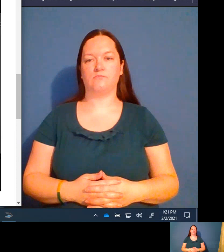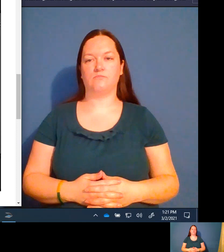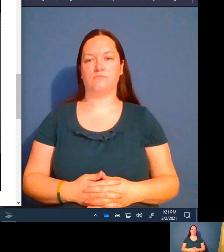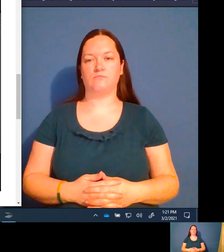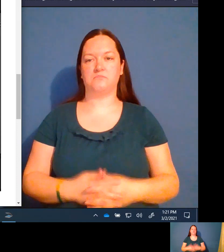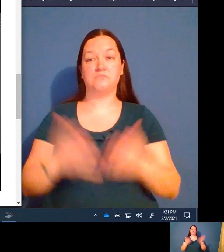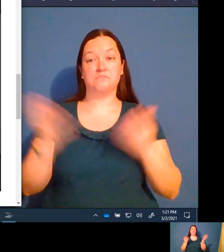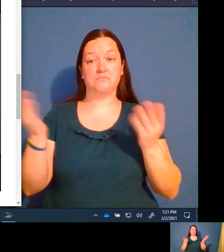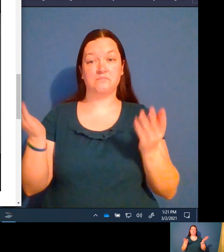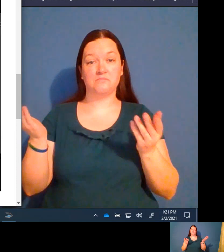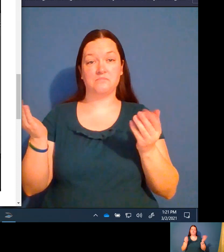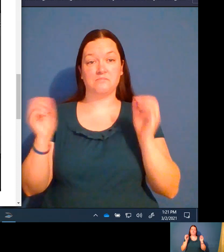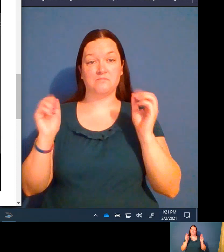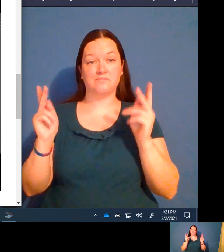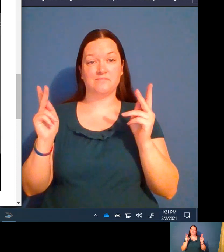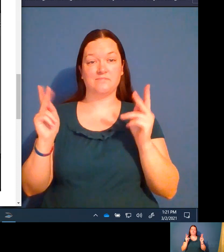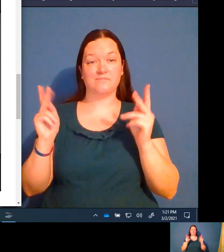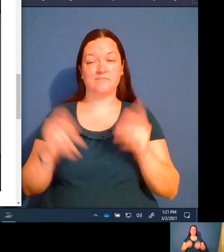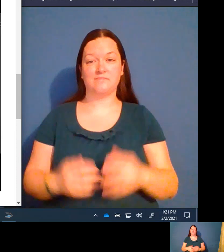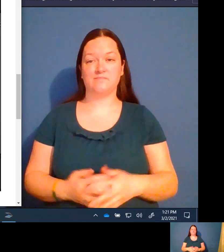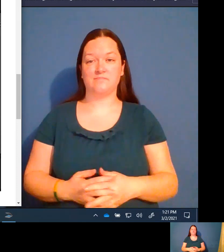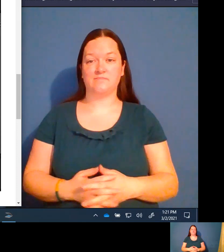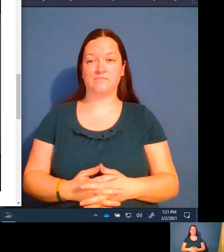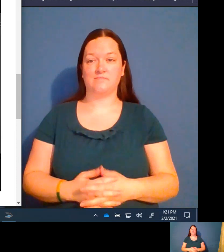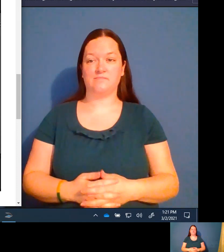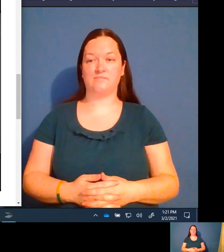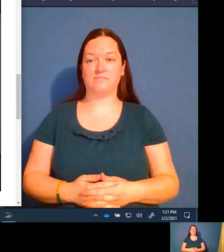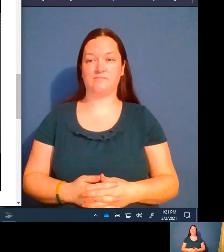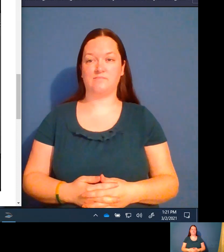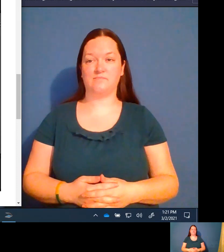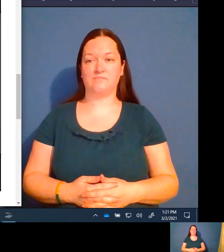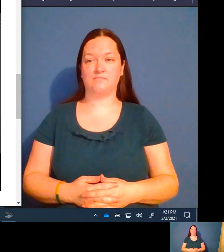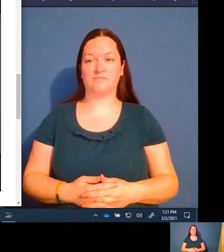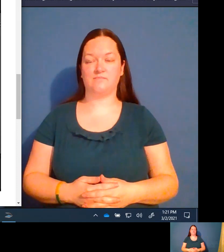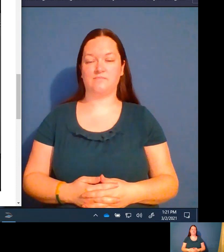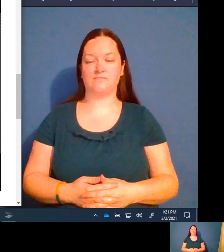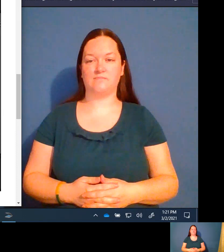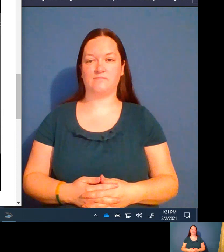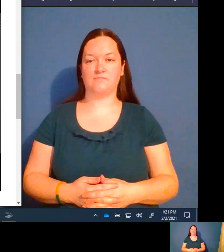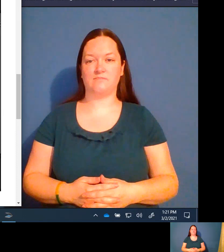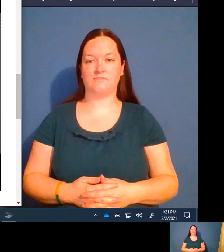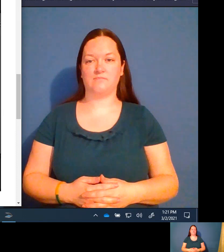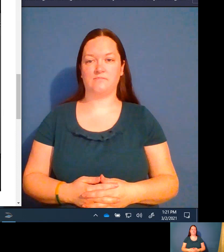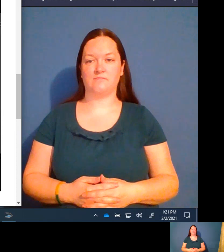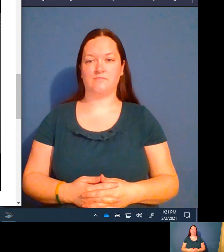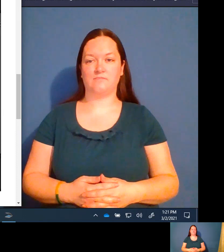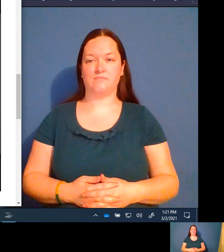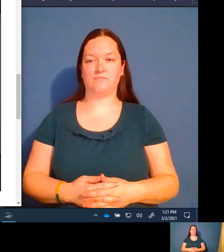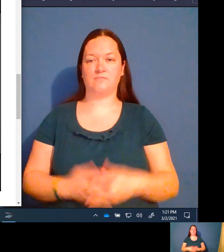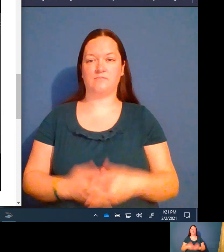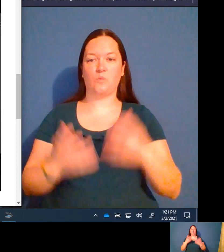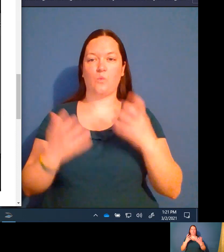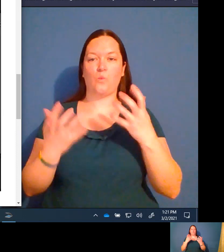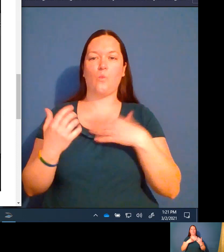Okay, something like that. And I'm going to switch the color over and give him some light paws